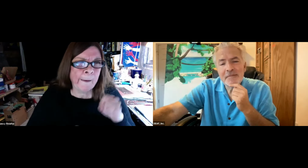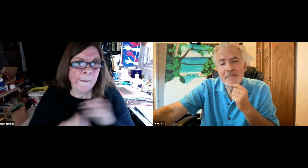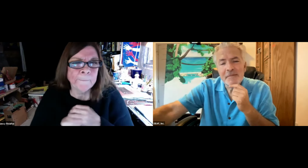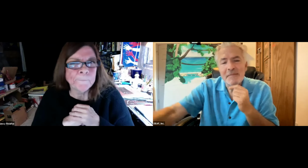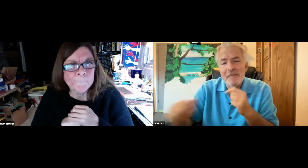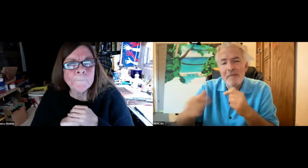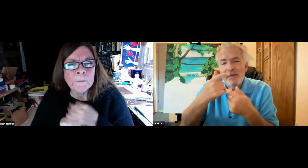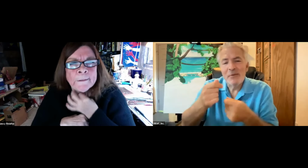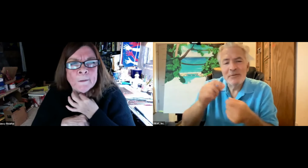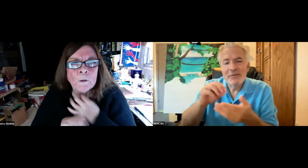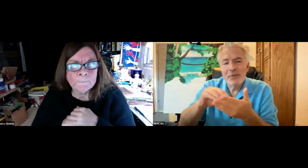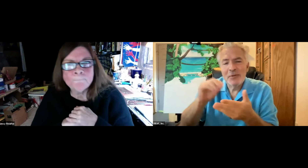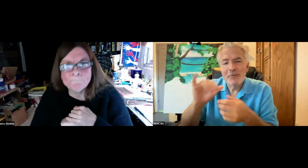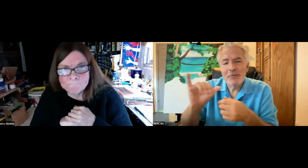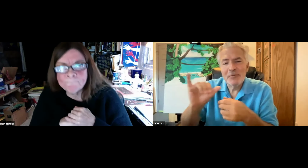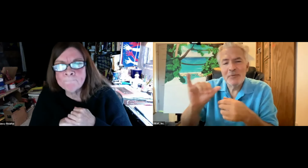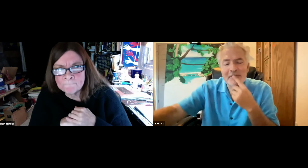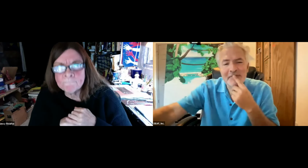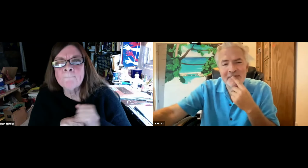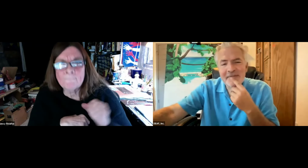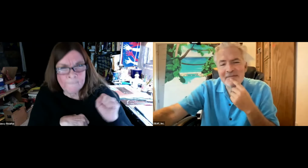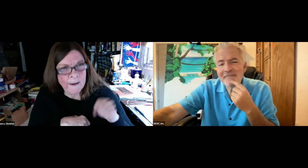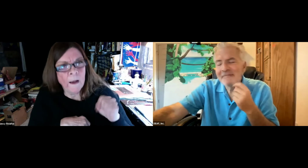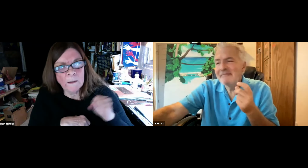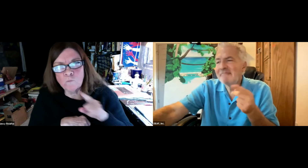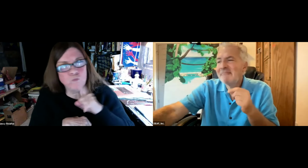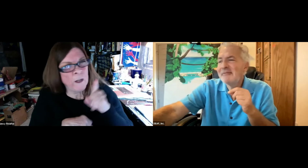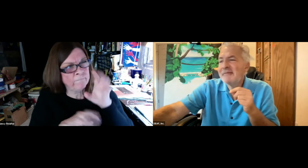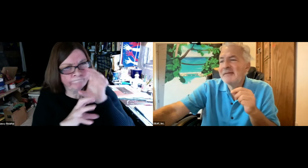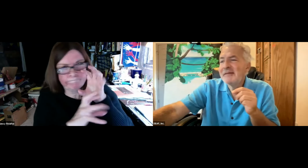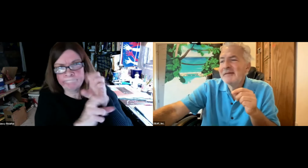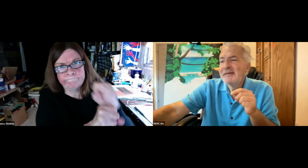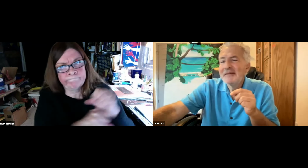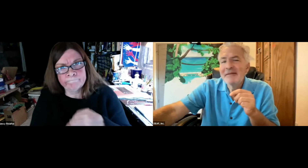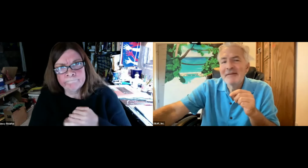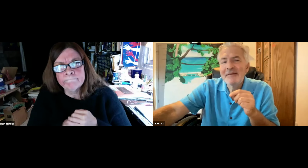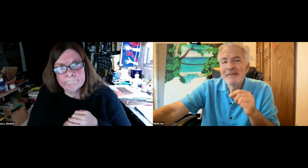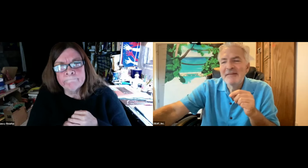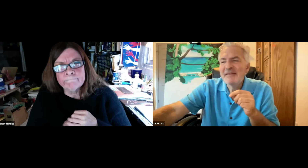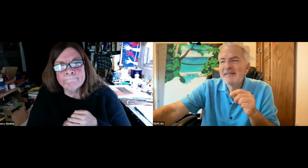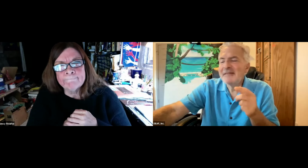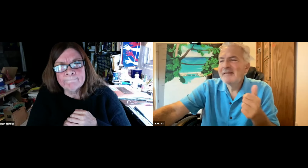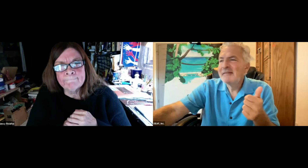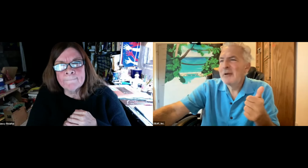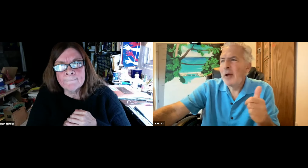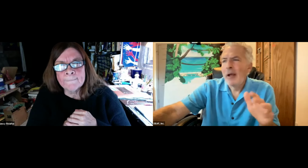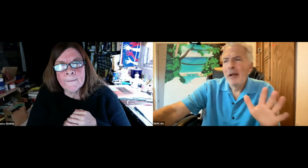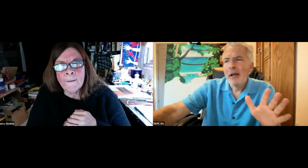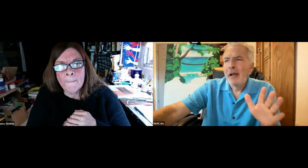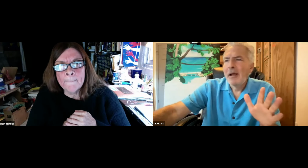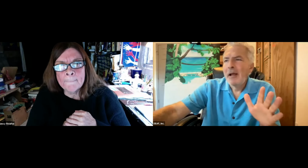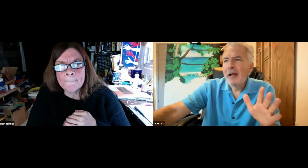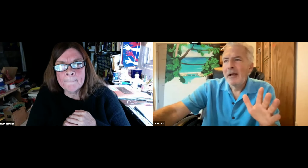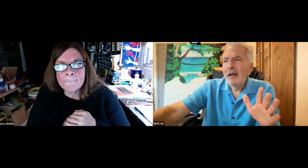wooden mural, that freezy. Yes. Oh, I bet there'd be some interesting stories. Oh, I bet. So,